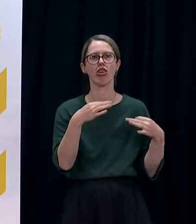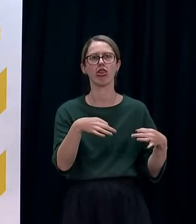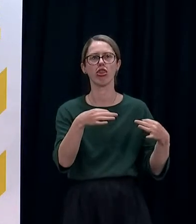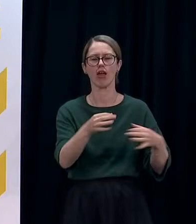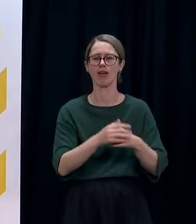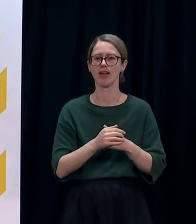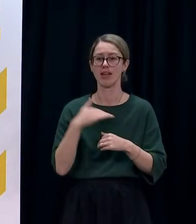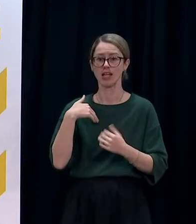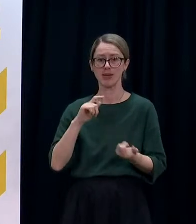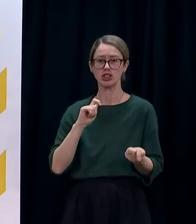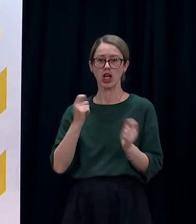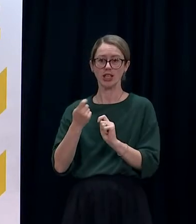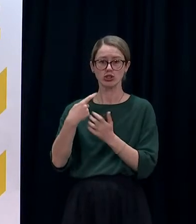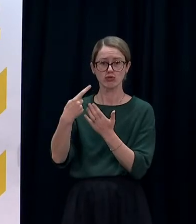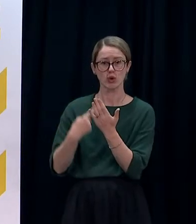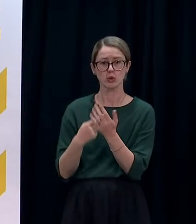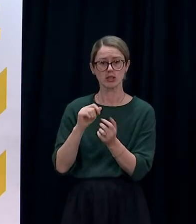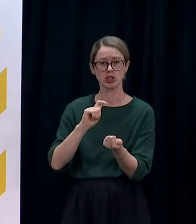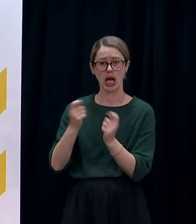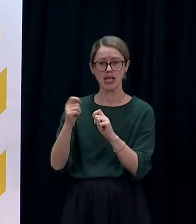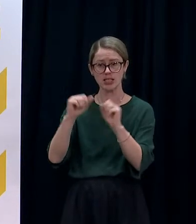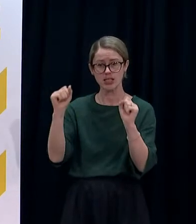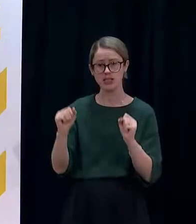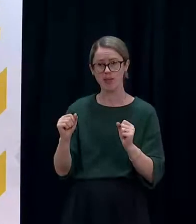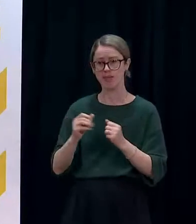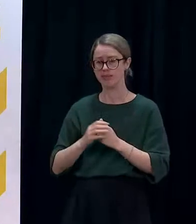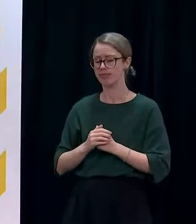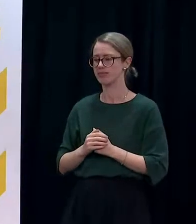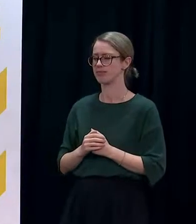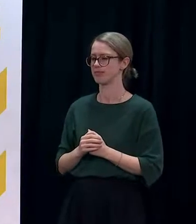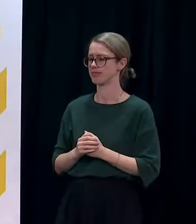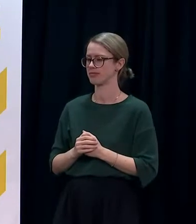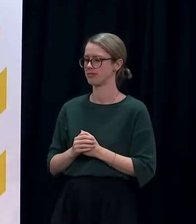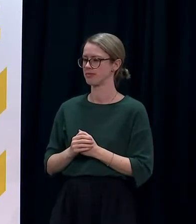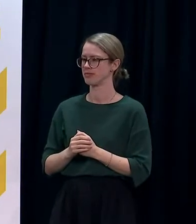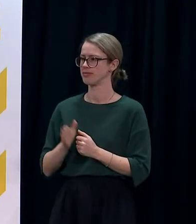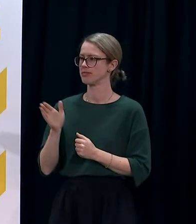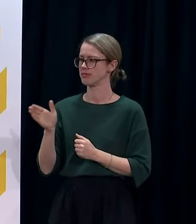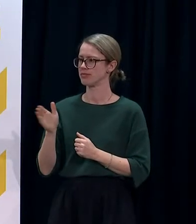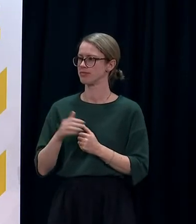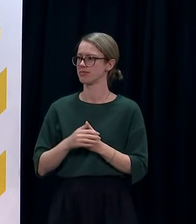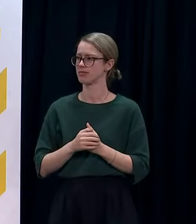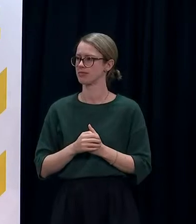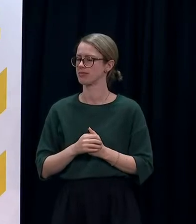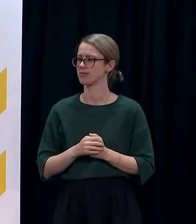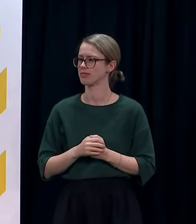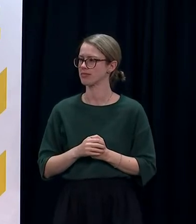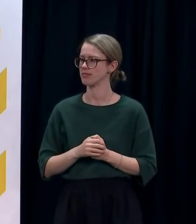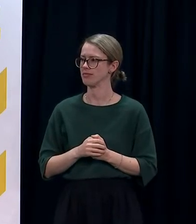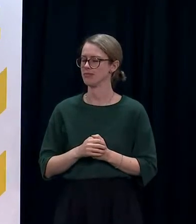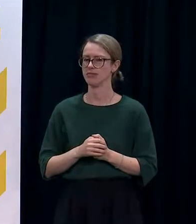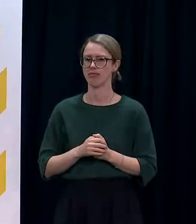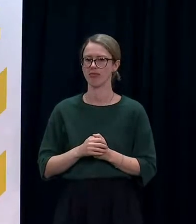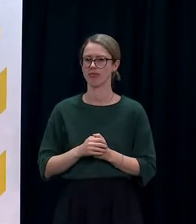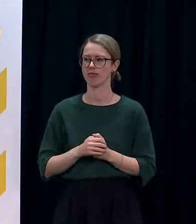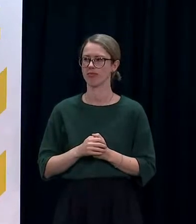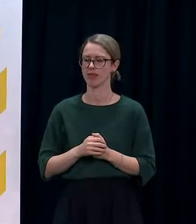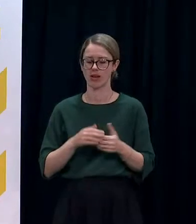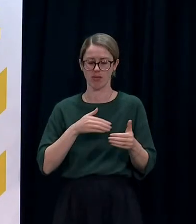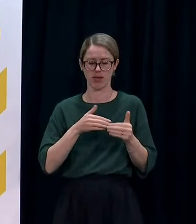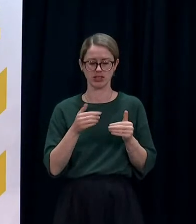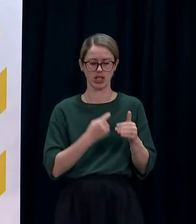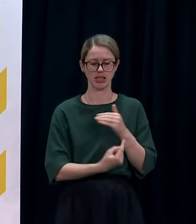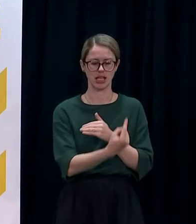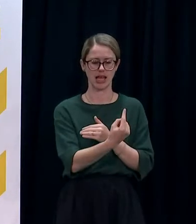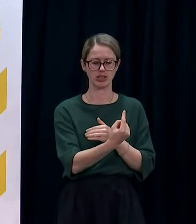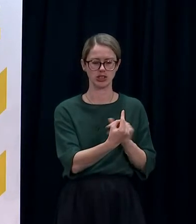be an overhaul? Oh, look, you know, we've got to bear in mind that since we changed the operation of our managed isolation facilities